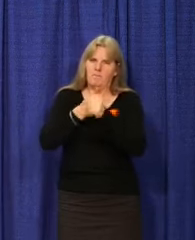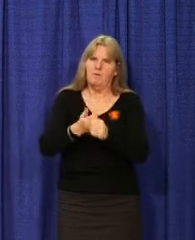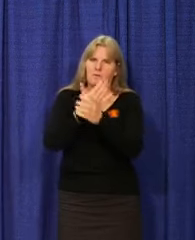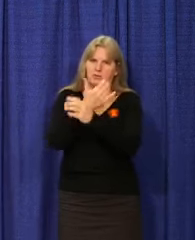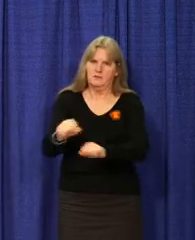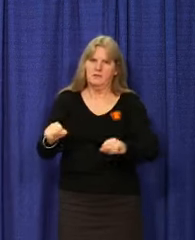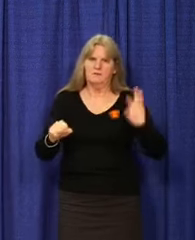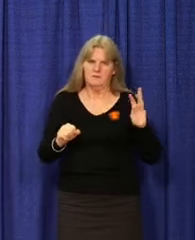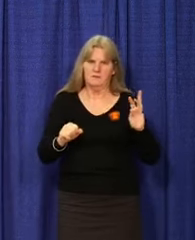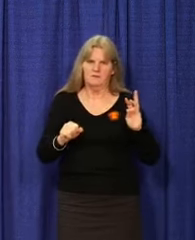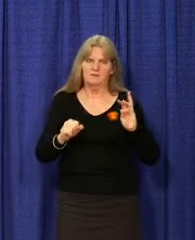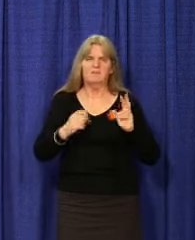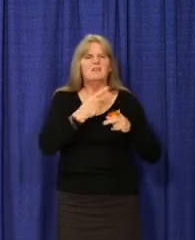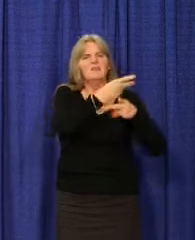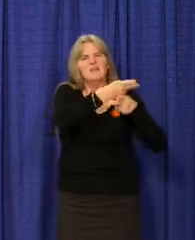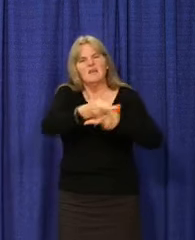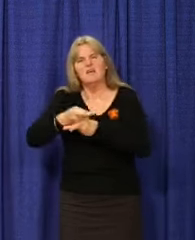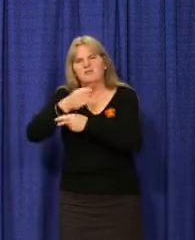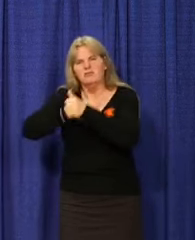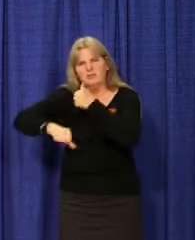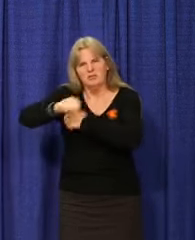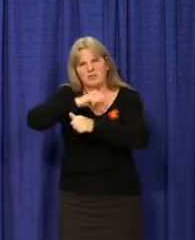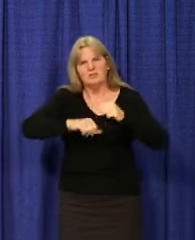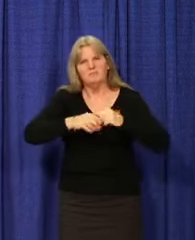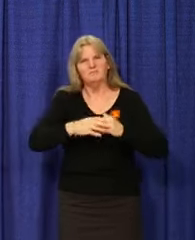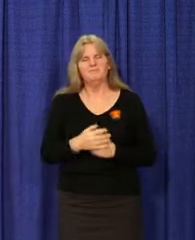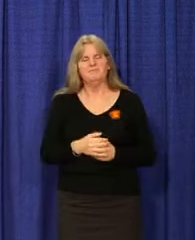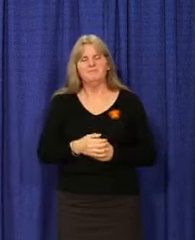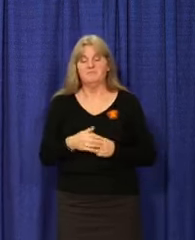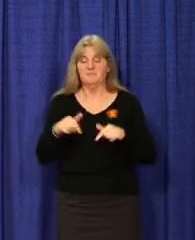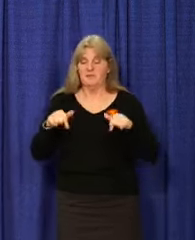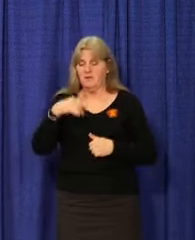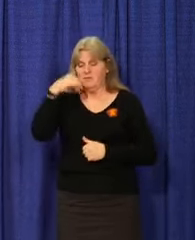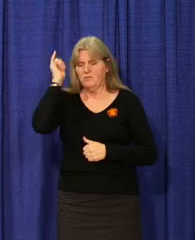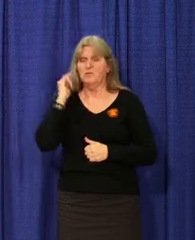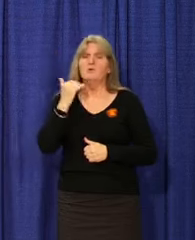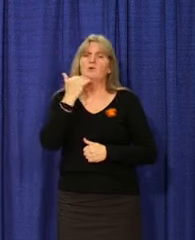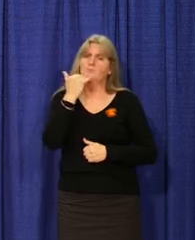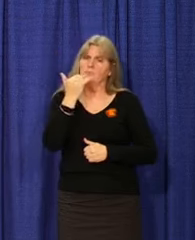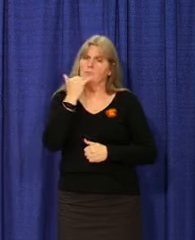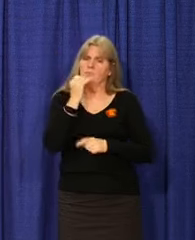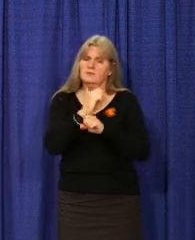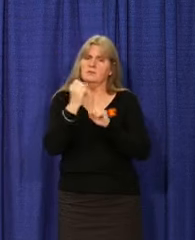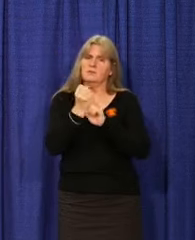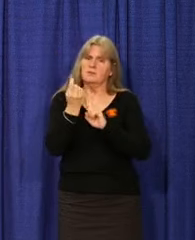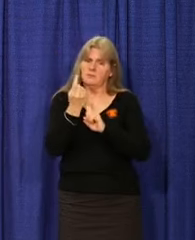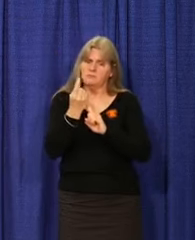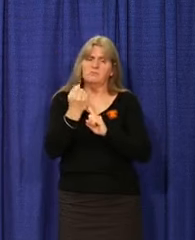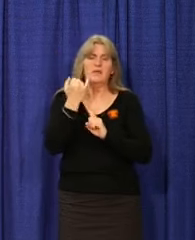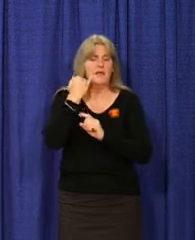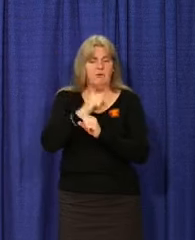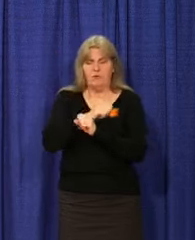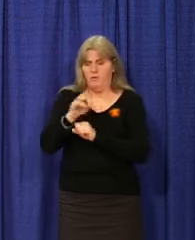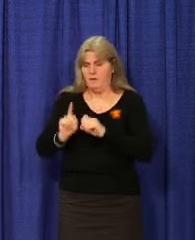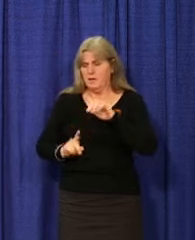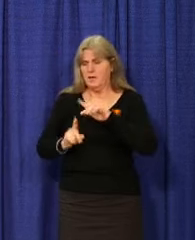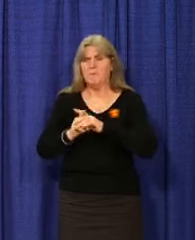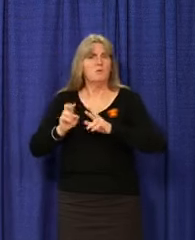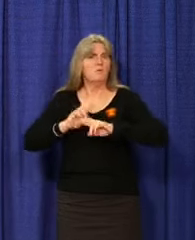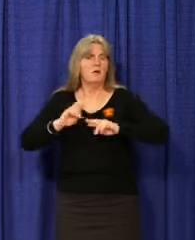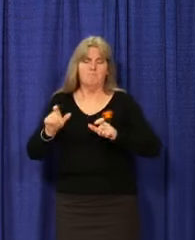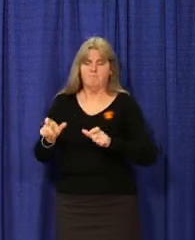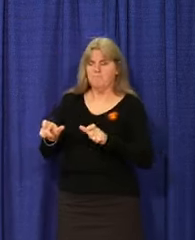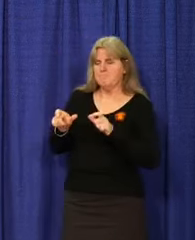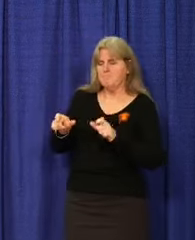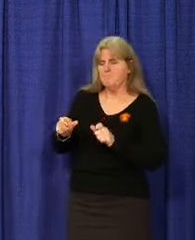keep each other safe. We are well positioned here in the Yukon to handle additional cases when they do arise, as